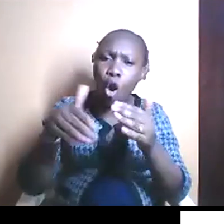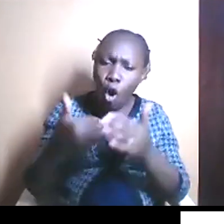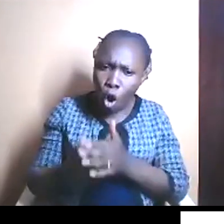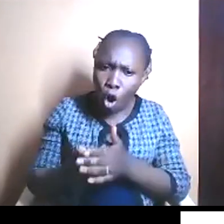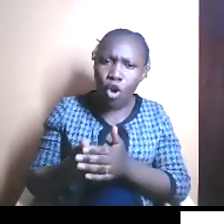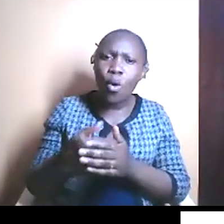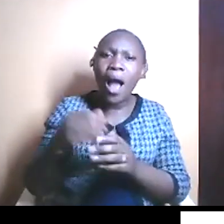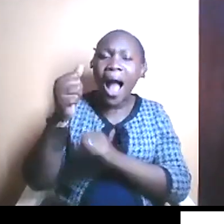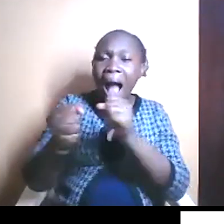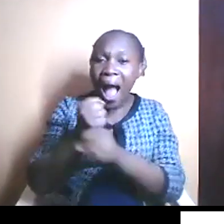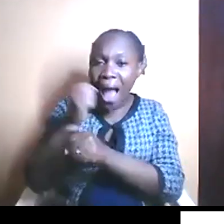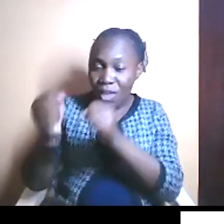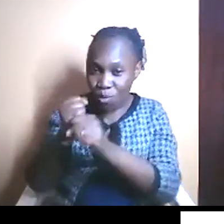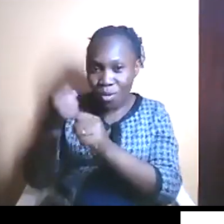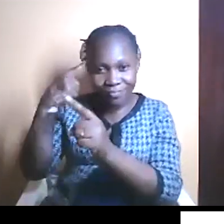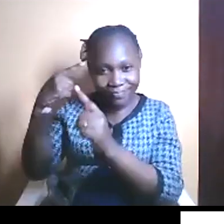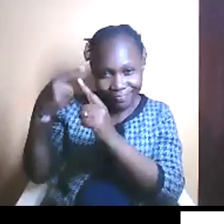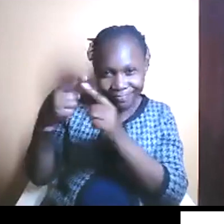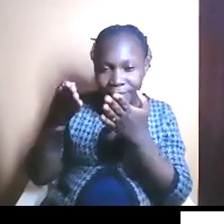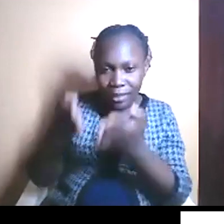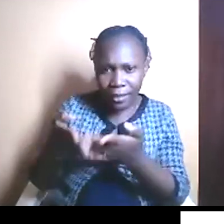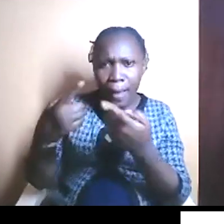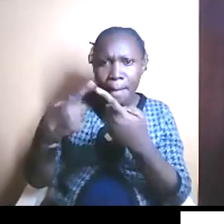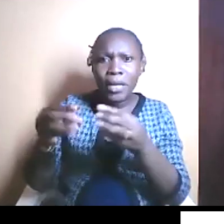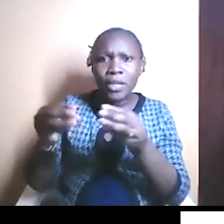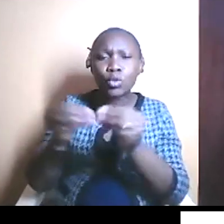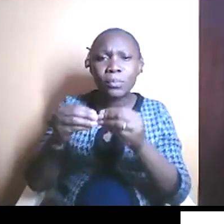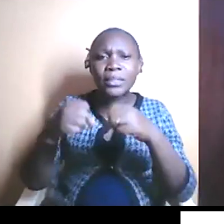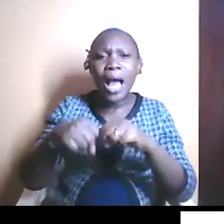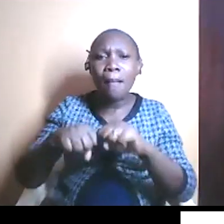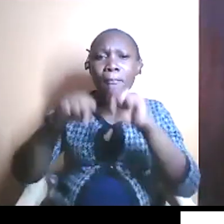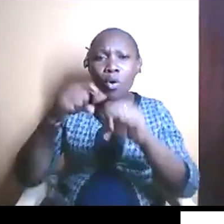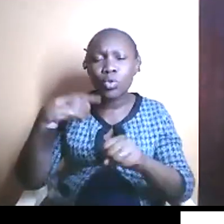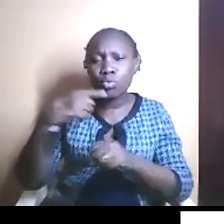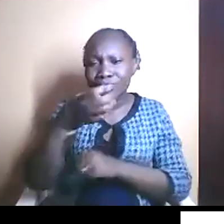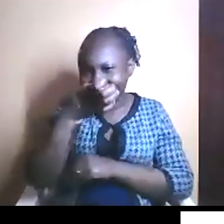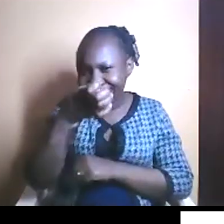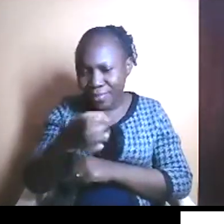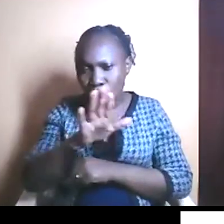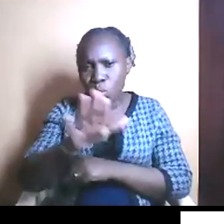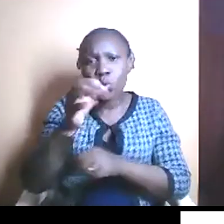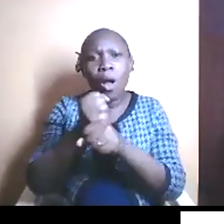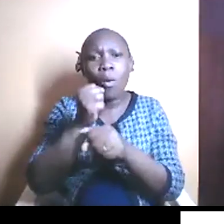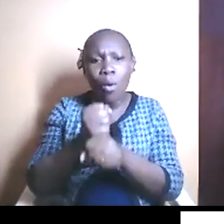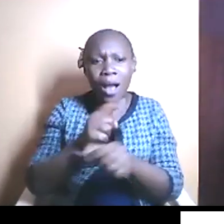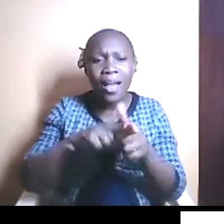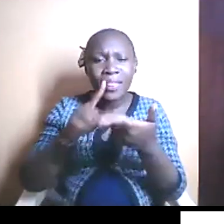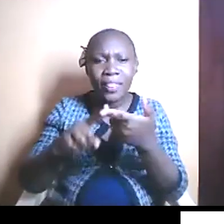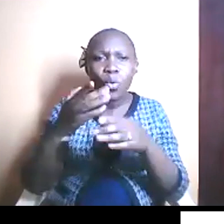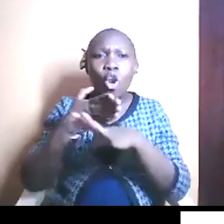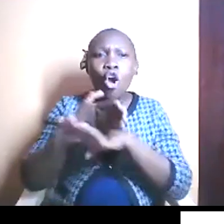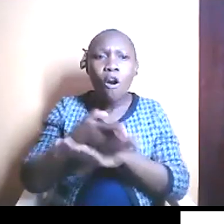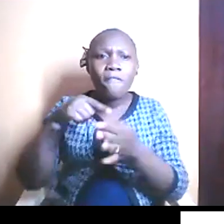meet your boss and he dismisses all your great work and overemphasizes a little error that you